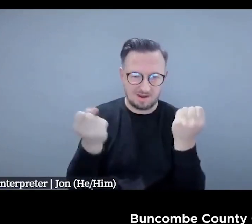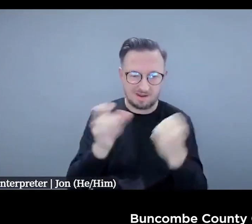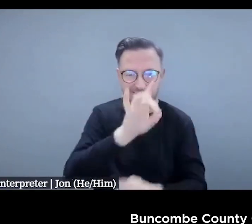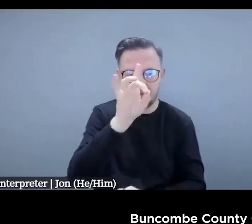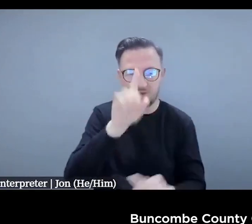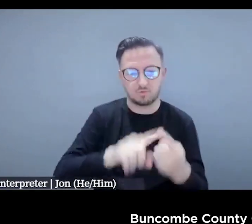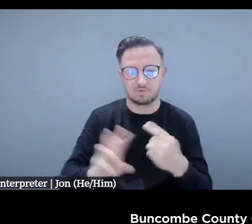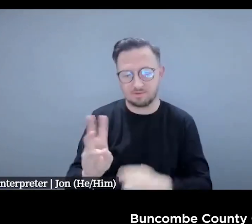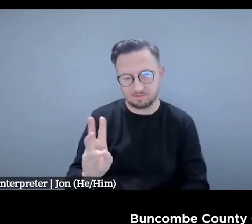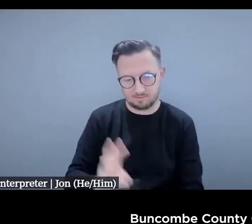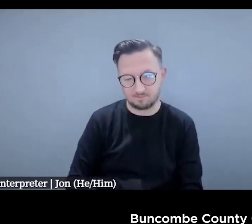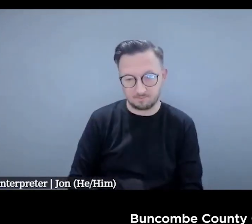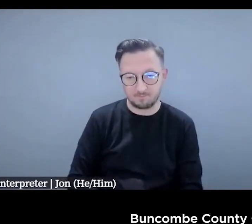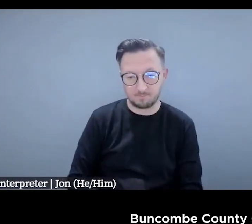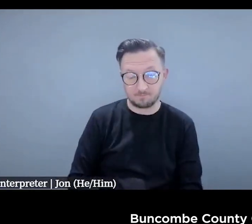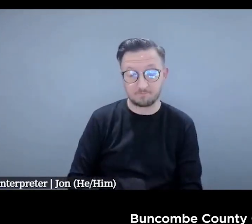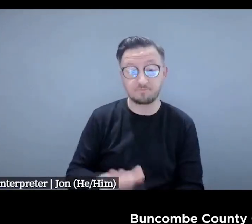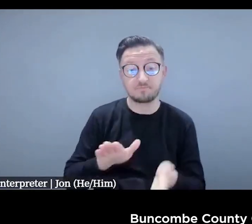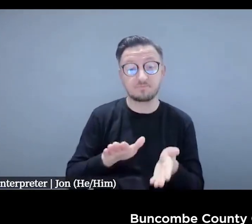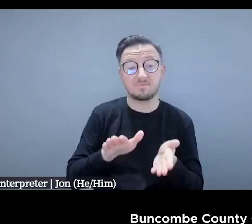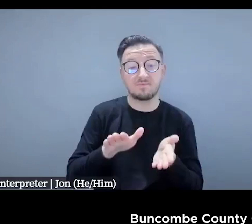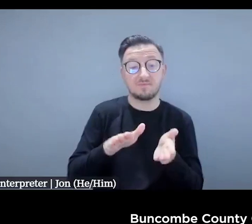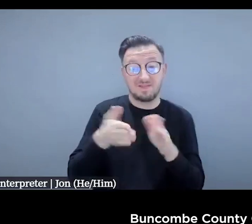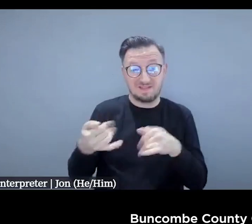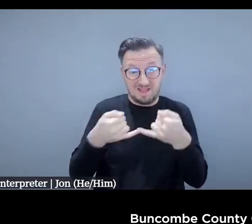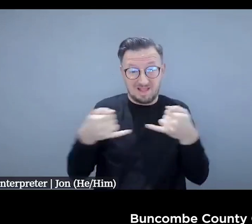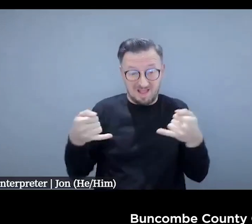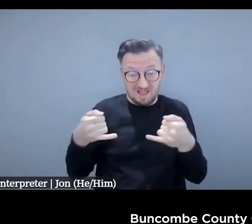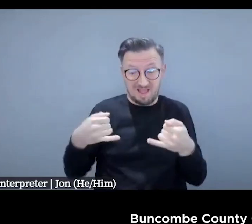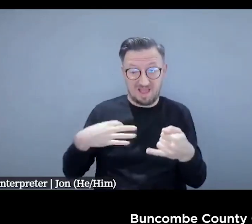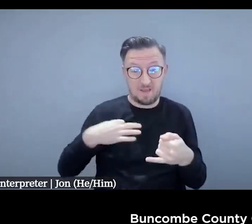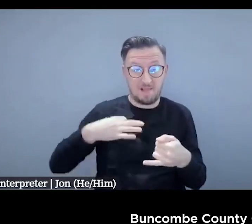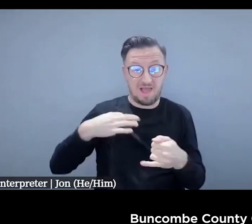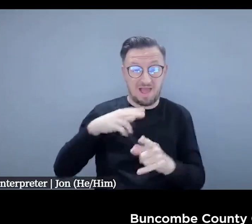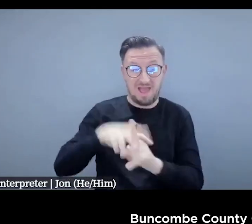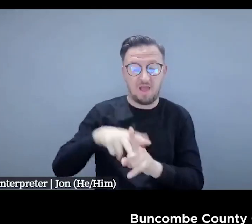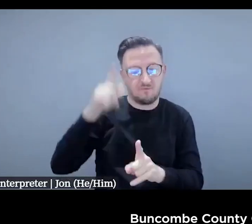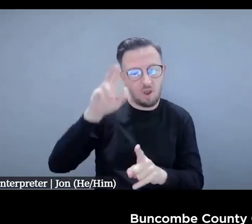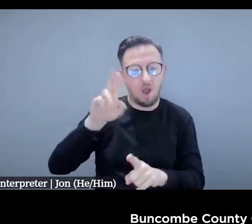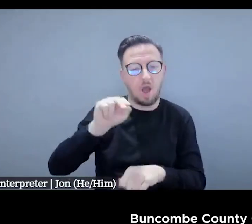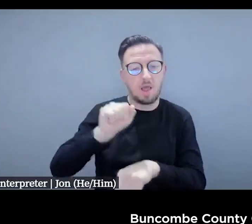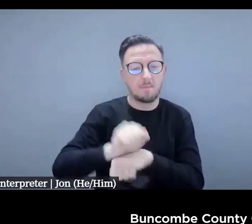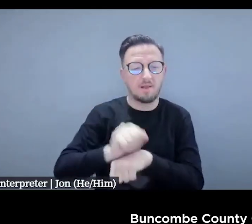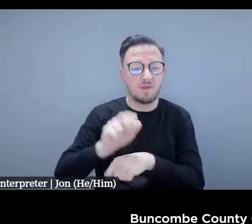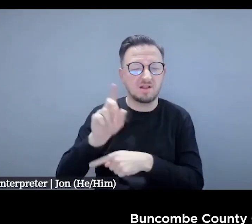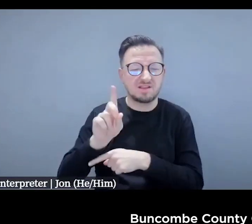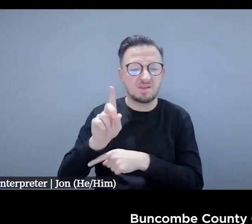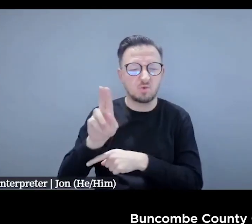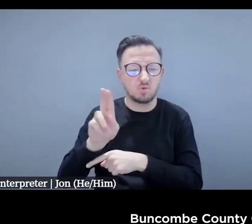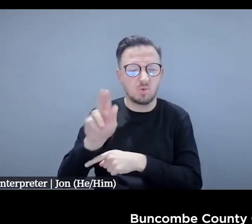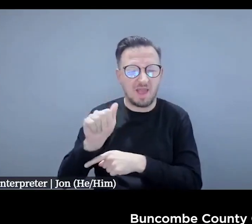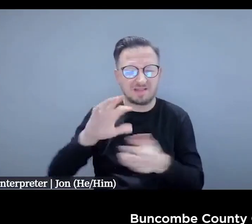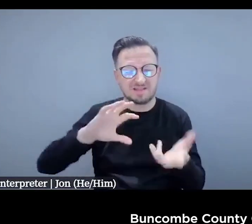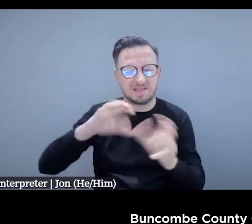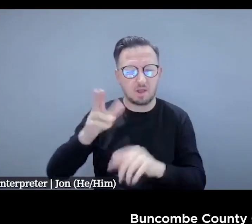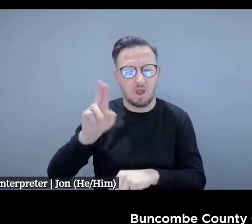p.m. The deadline to apply for disaster unemployment assistance, or DUA, has also